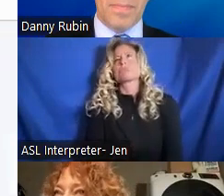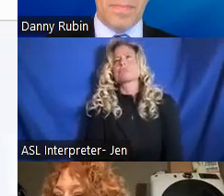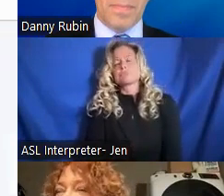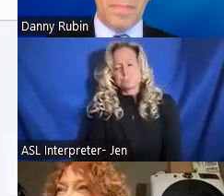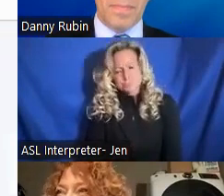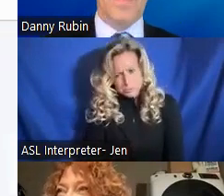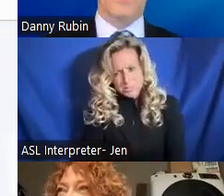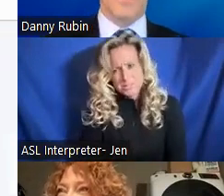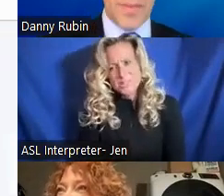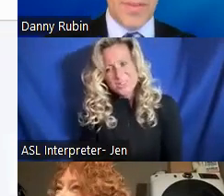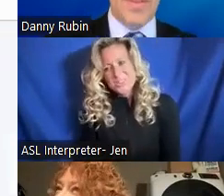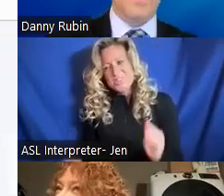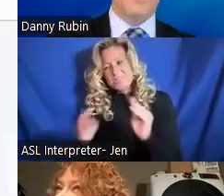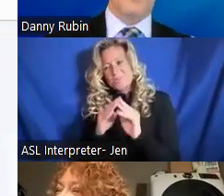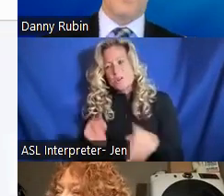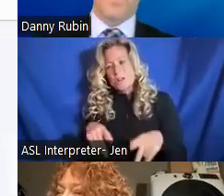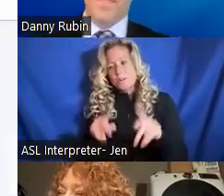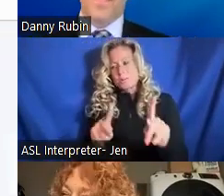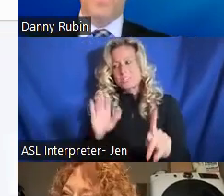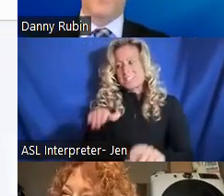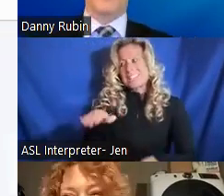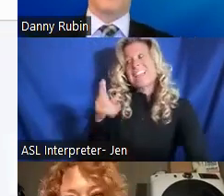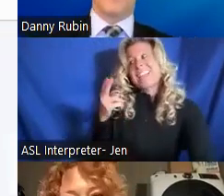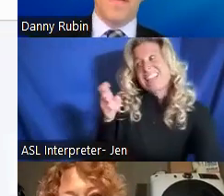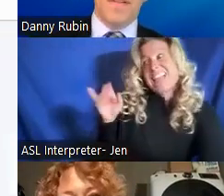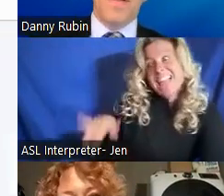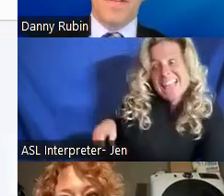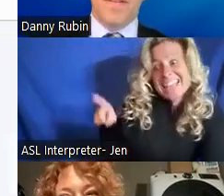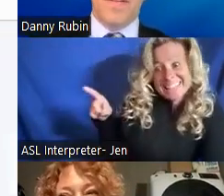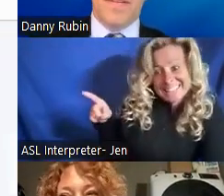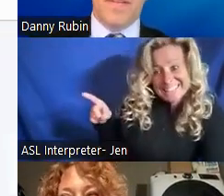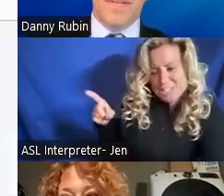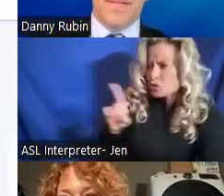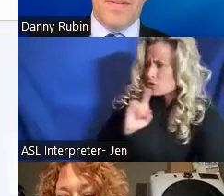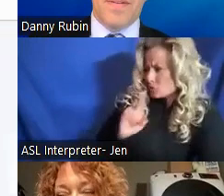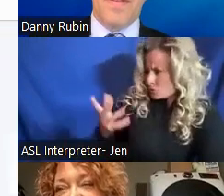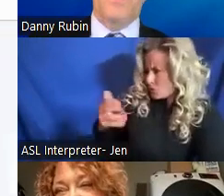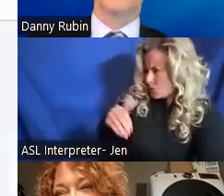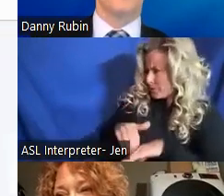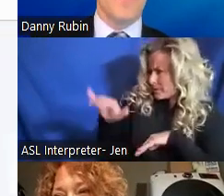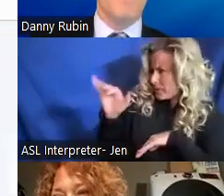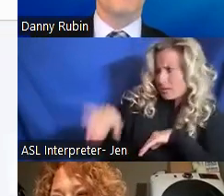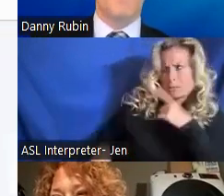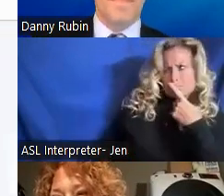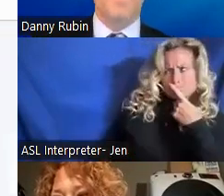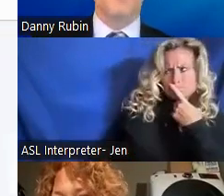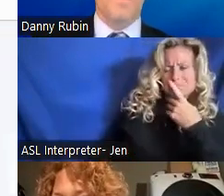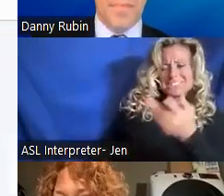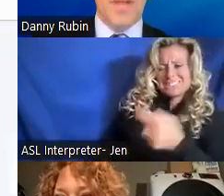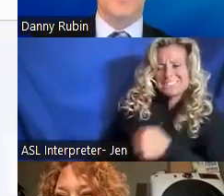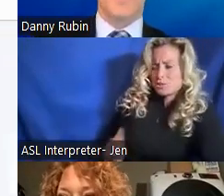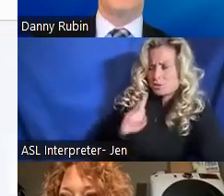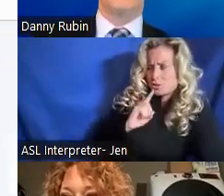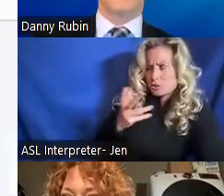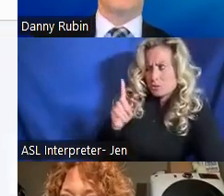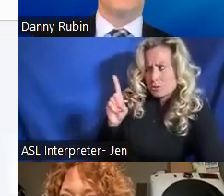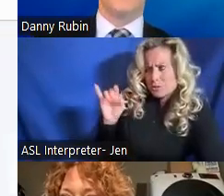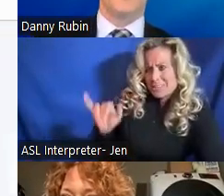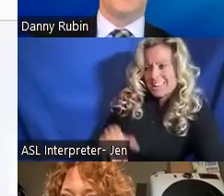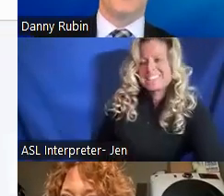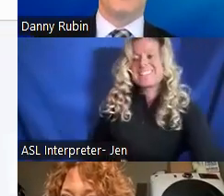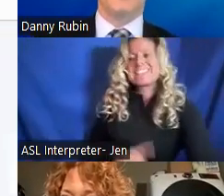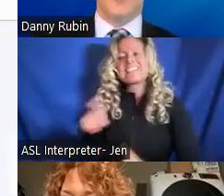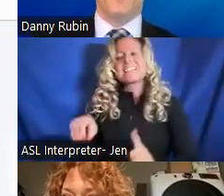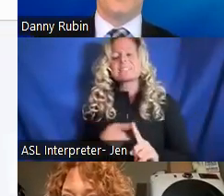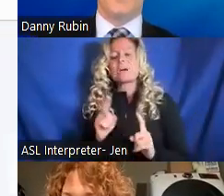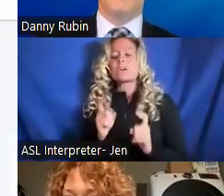more opportunities to people like, Yes. hey, hey, are you sure you want to send that? Are you That's sure you right. want? It's about Yeah. giving